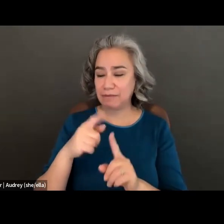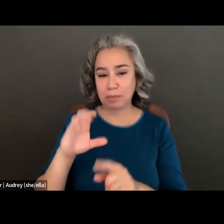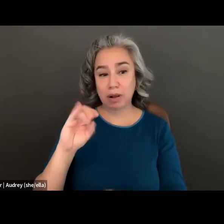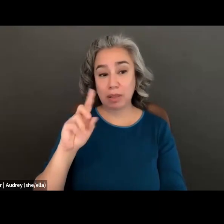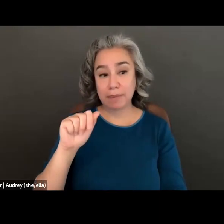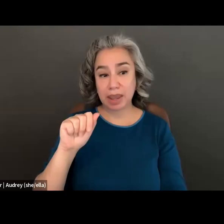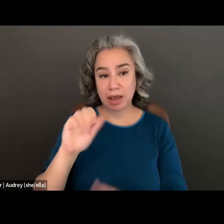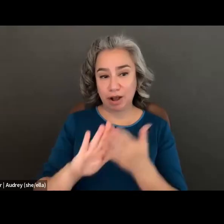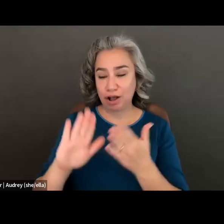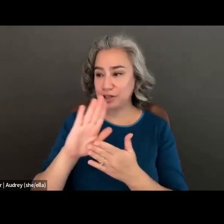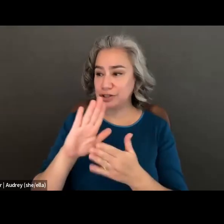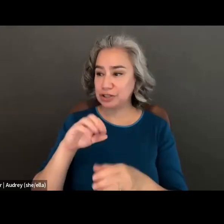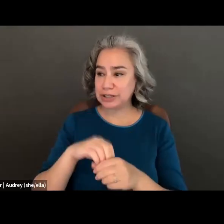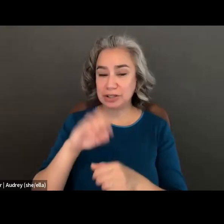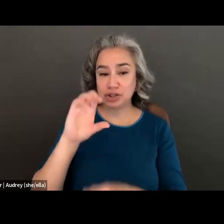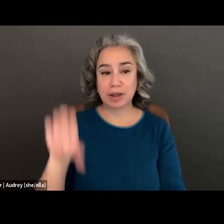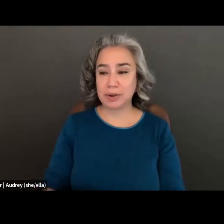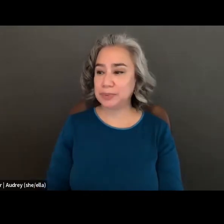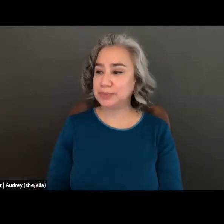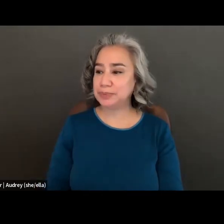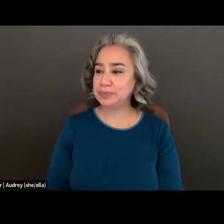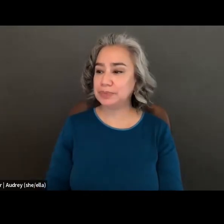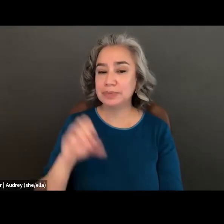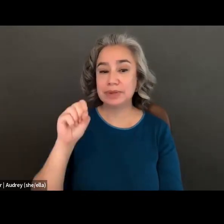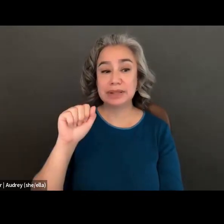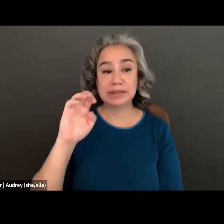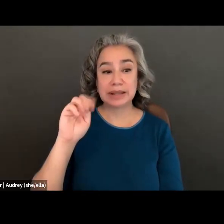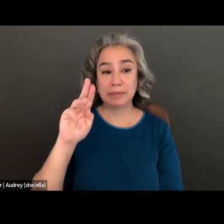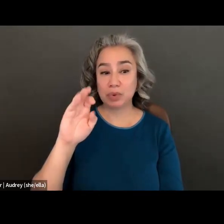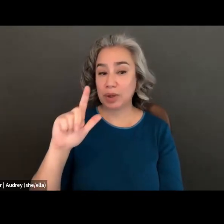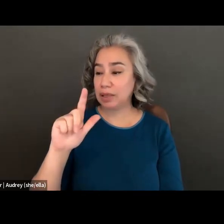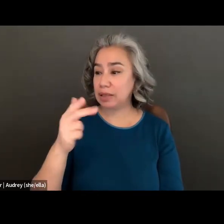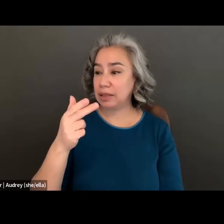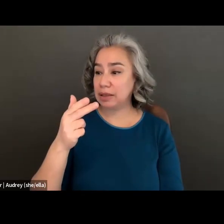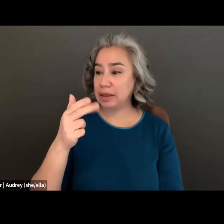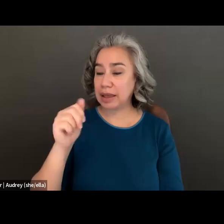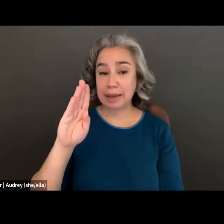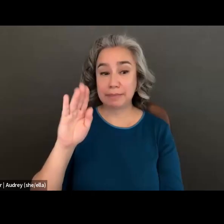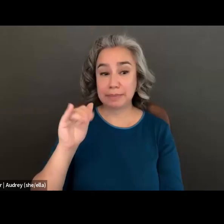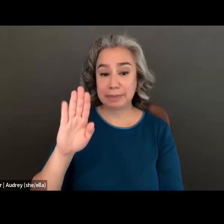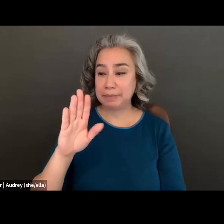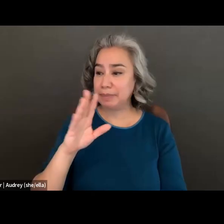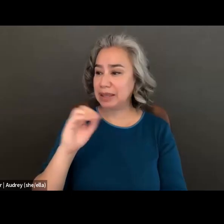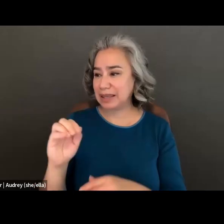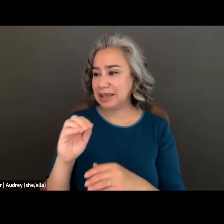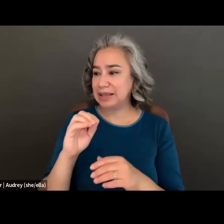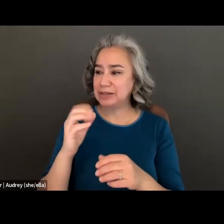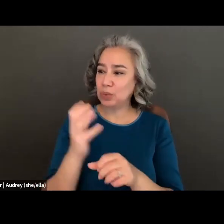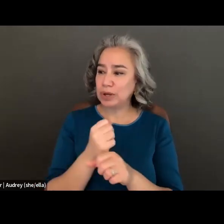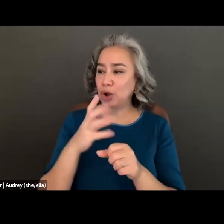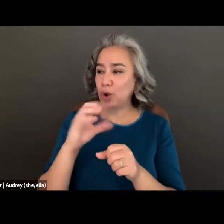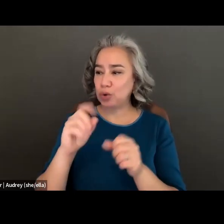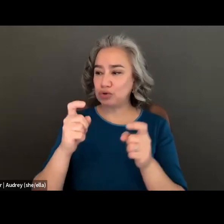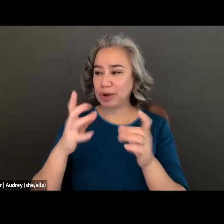And Samuel Habib is the Emmy award-winning co-director of the New York Times op doc called My